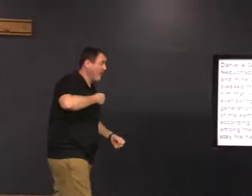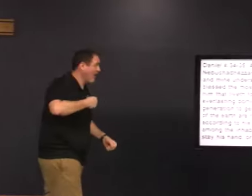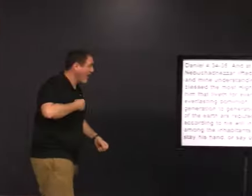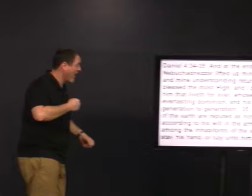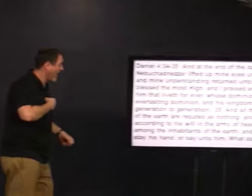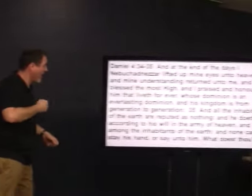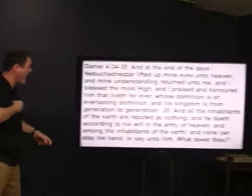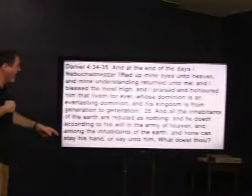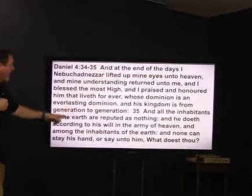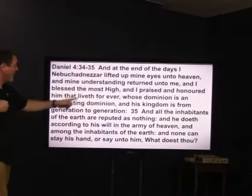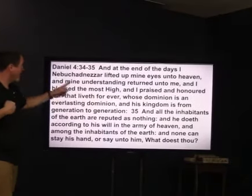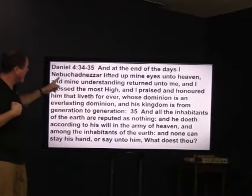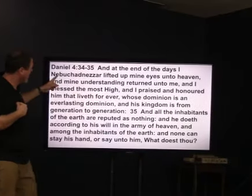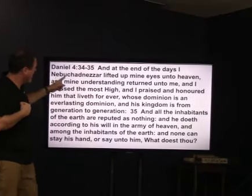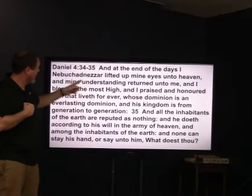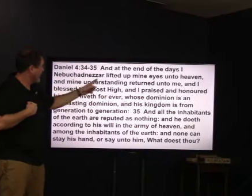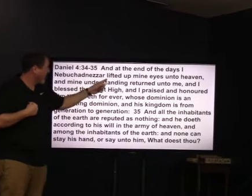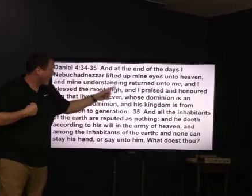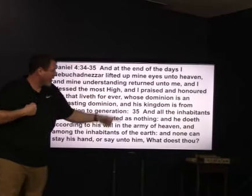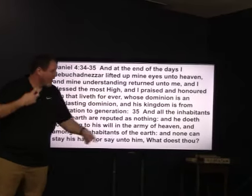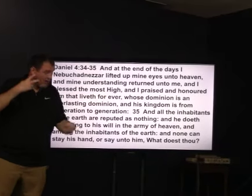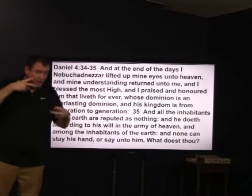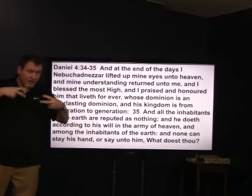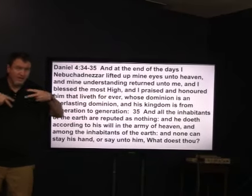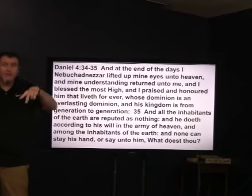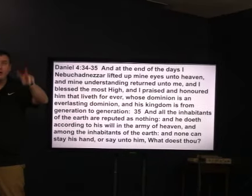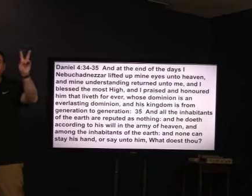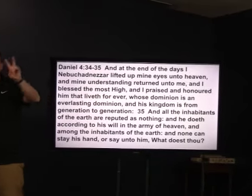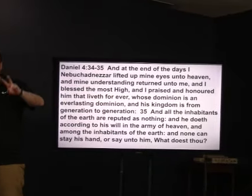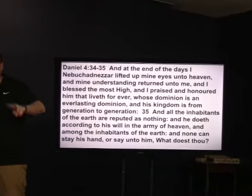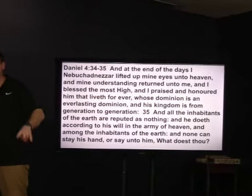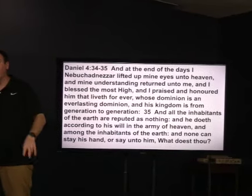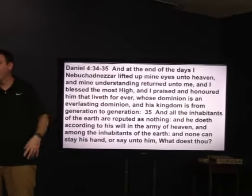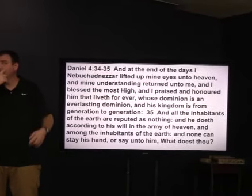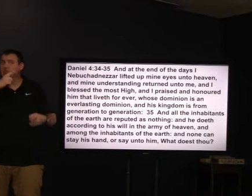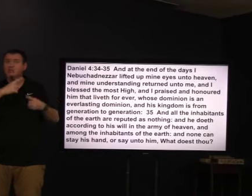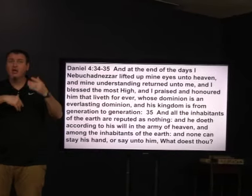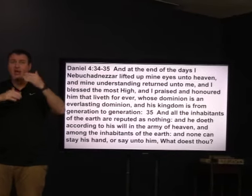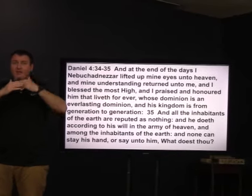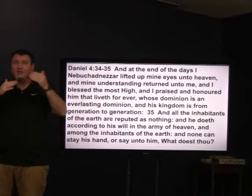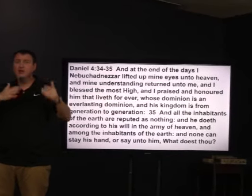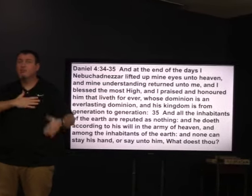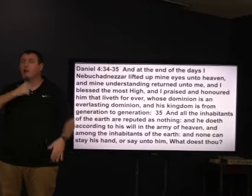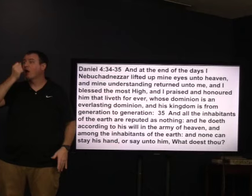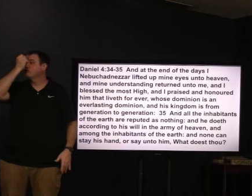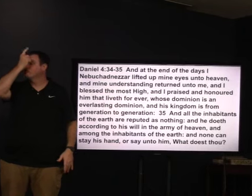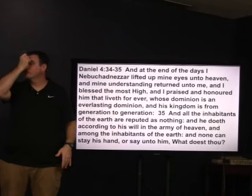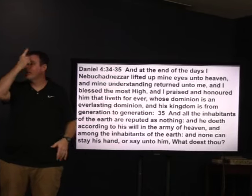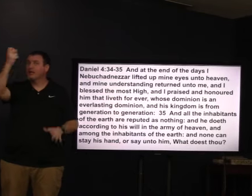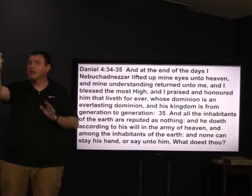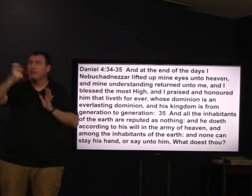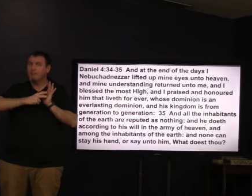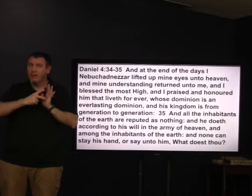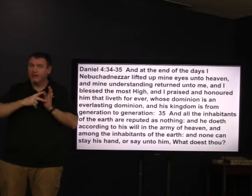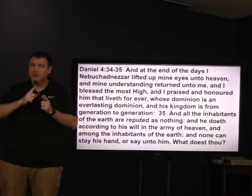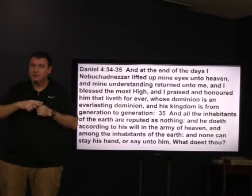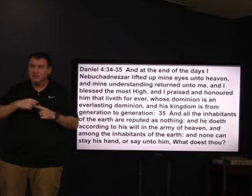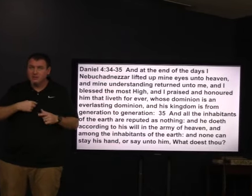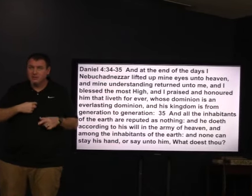End of the days, I, Nebuchadnezzar, lifted up mine eyes unto heaven, and my understanding returned to